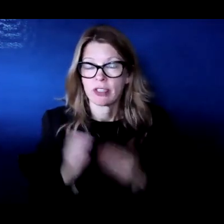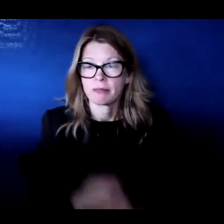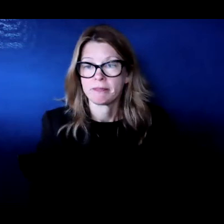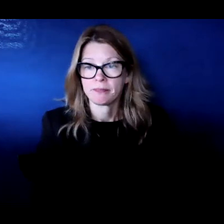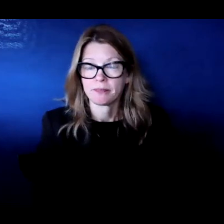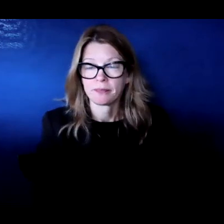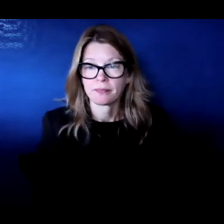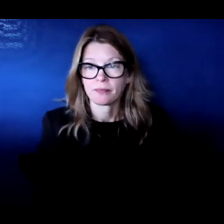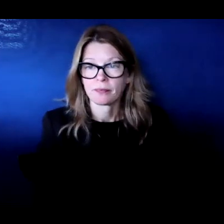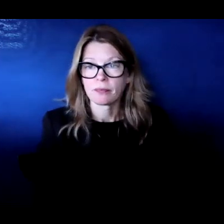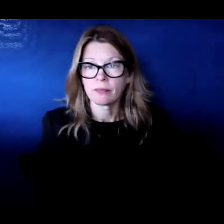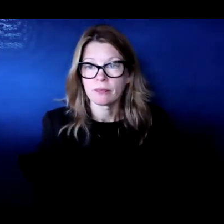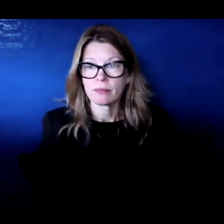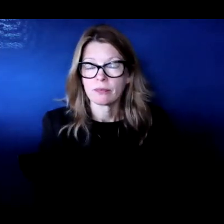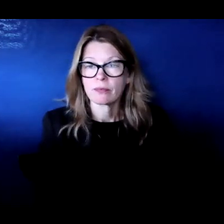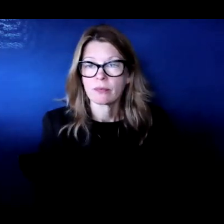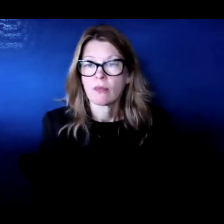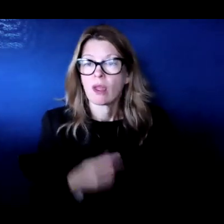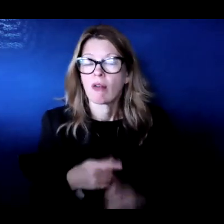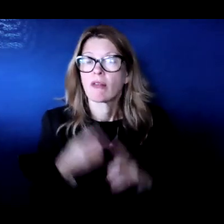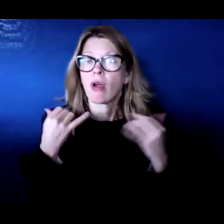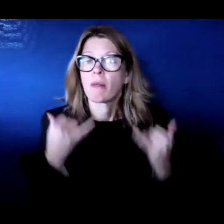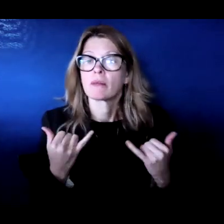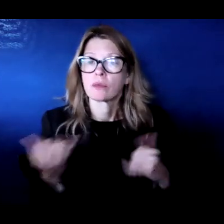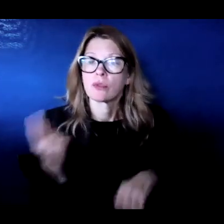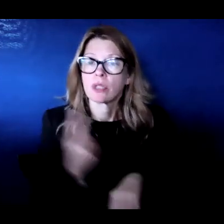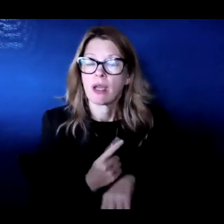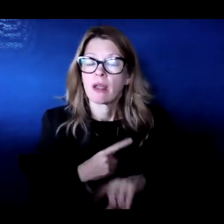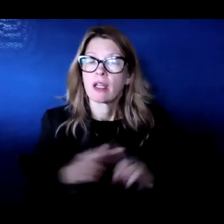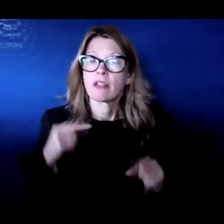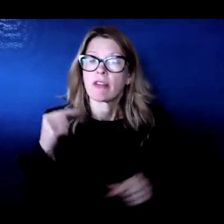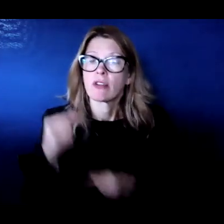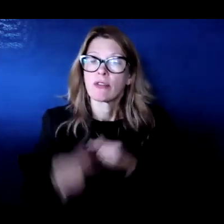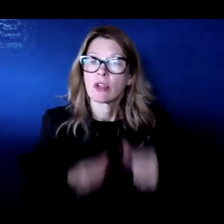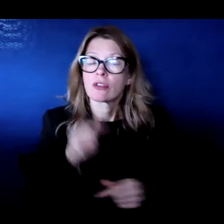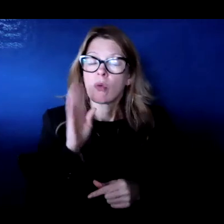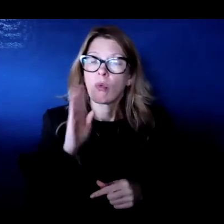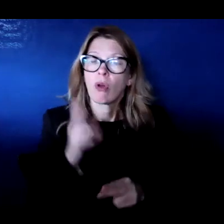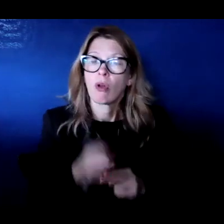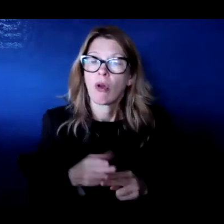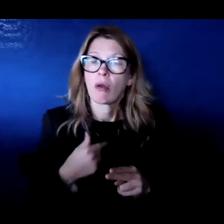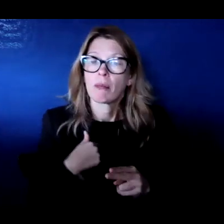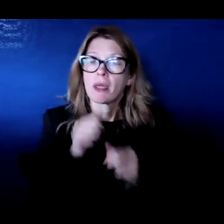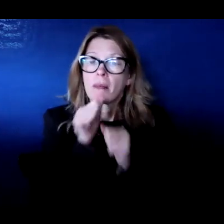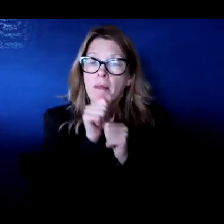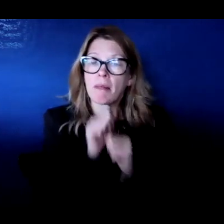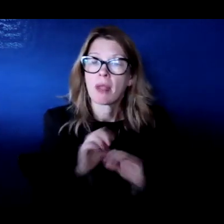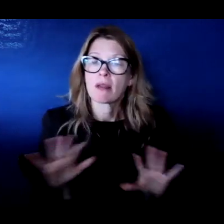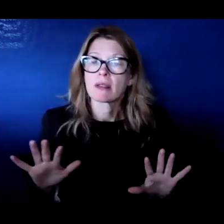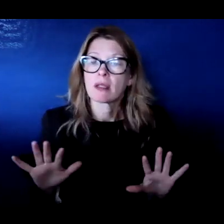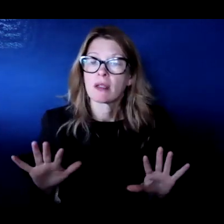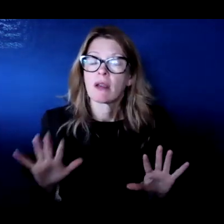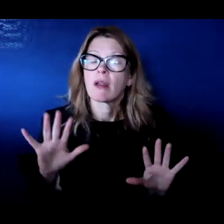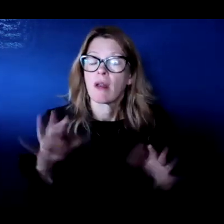servant. From this day all generations will call me blessed. The